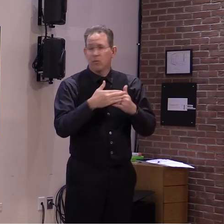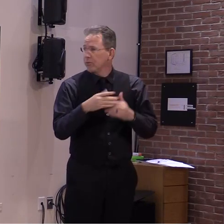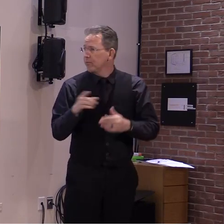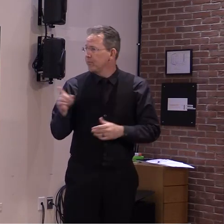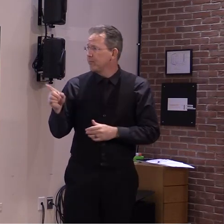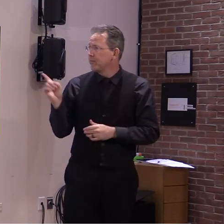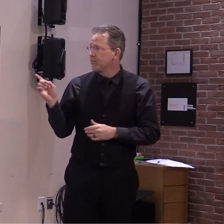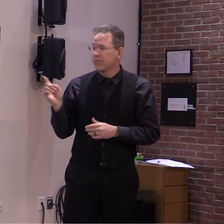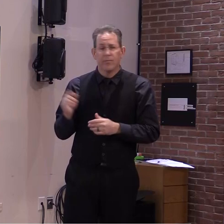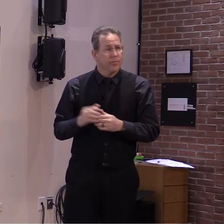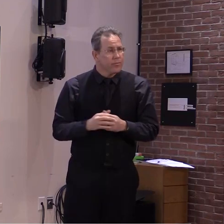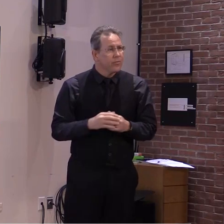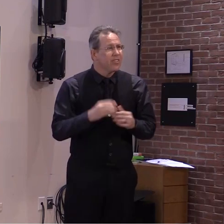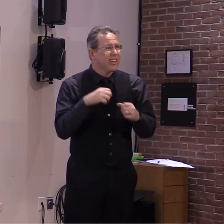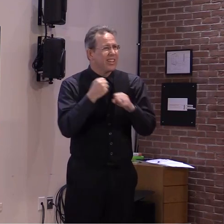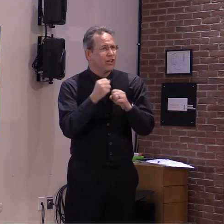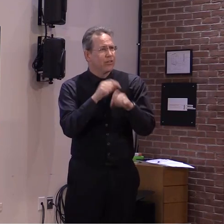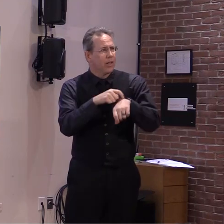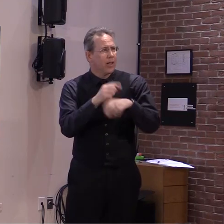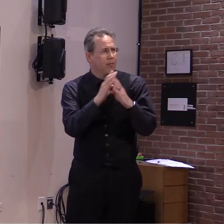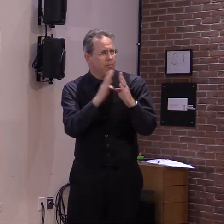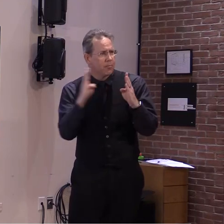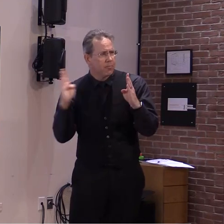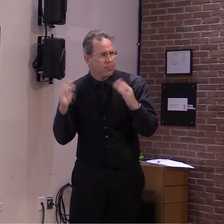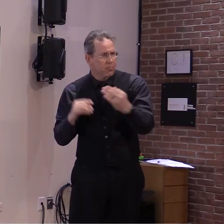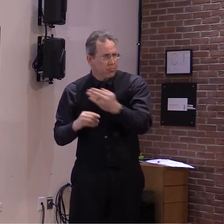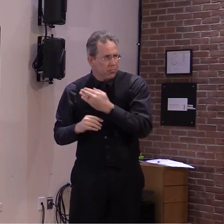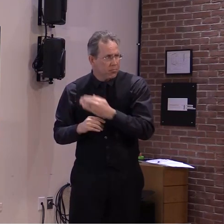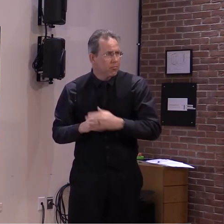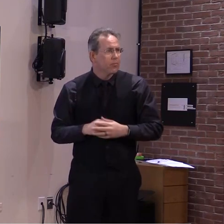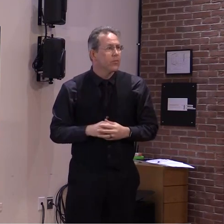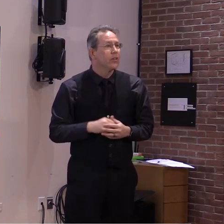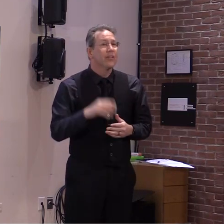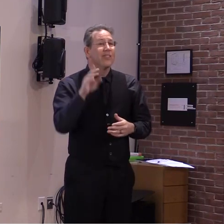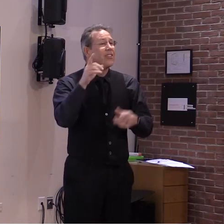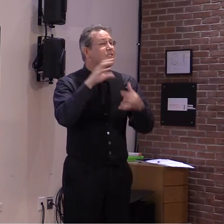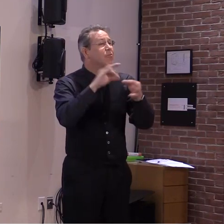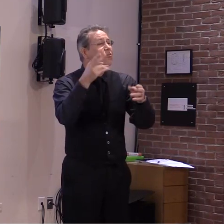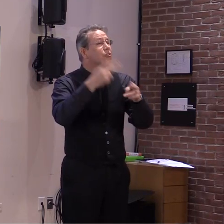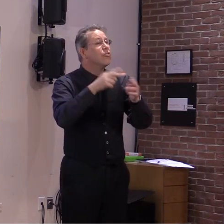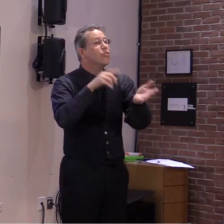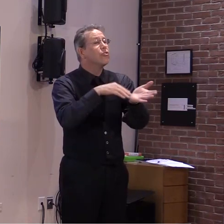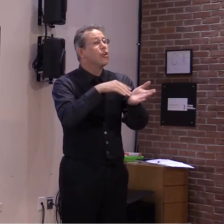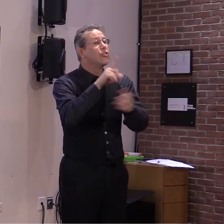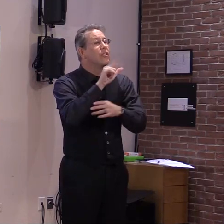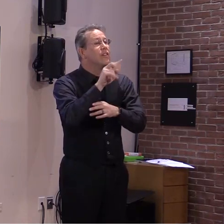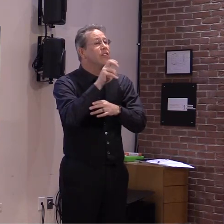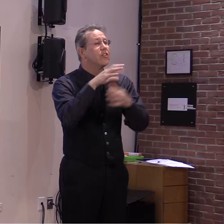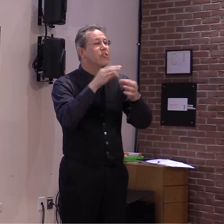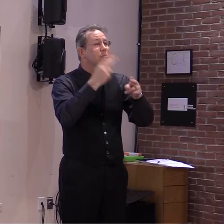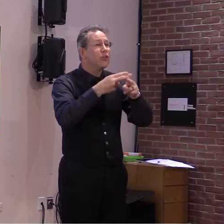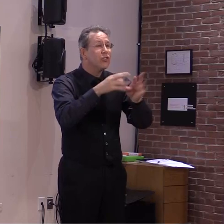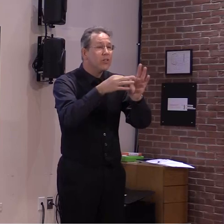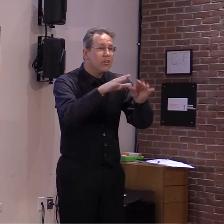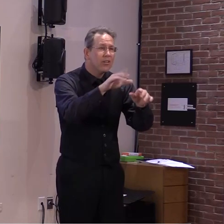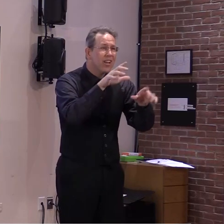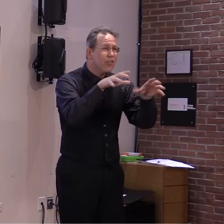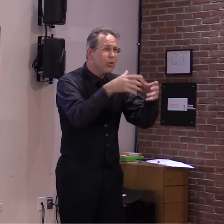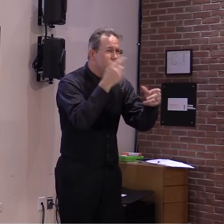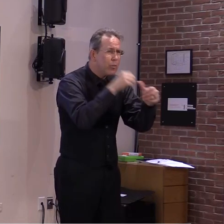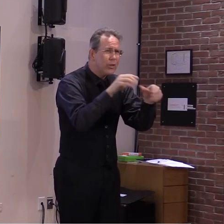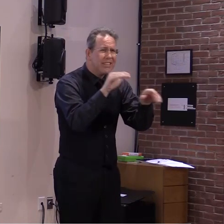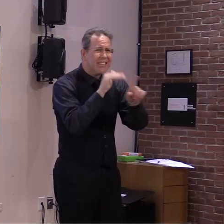mentioned, certainly as Dr. Levine will mention, we really need these age groups to do everything that they can to protect themselves, protect their